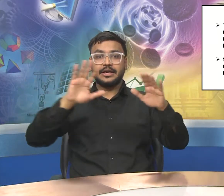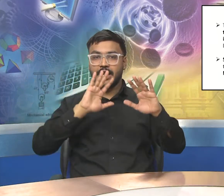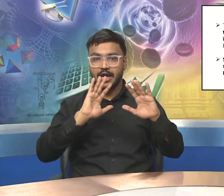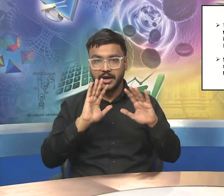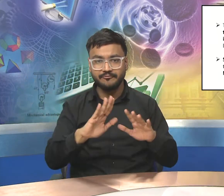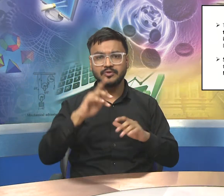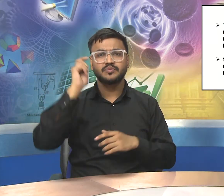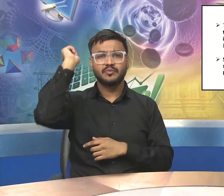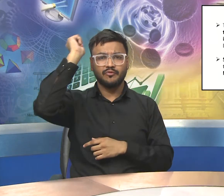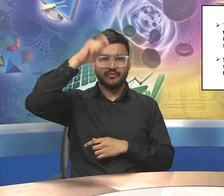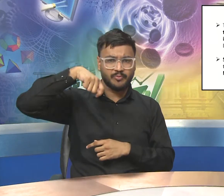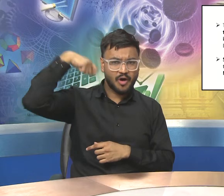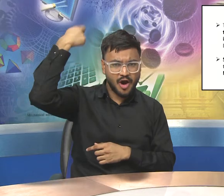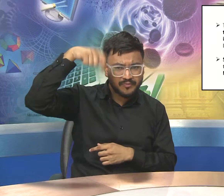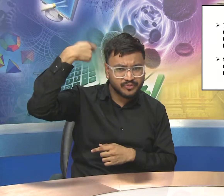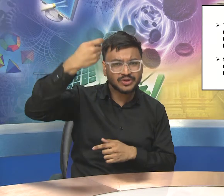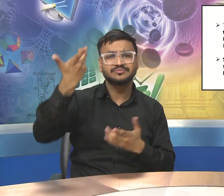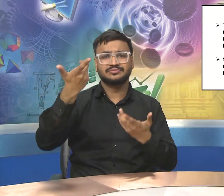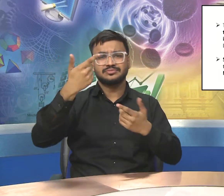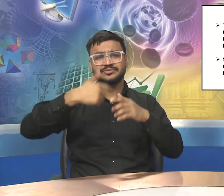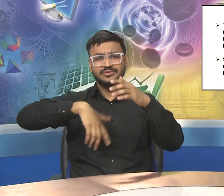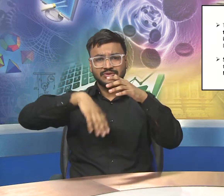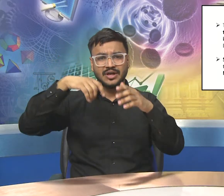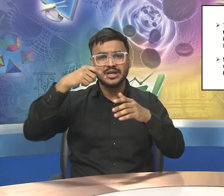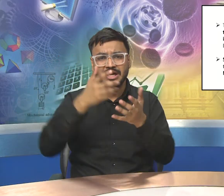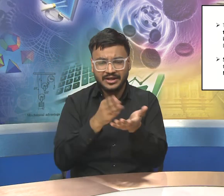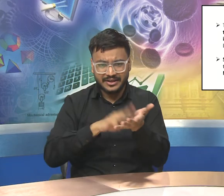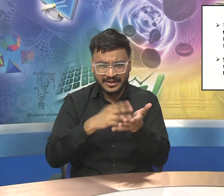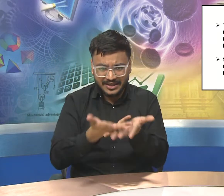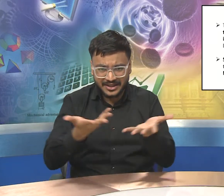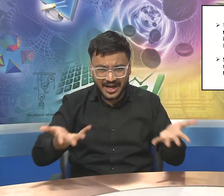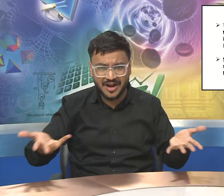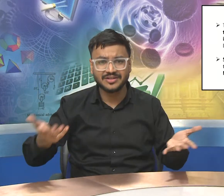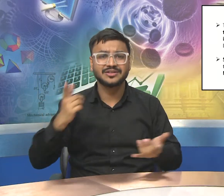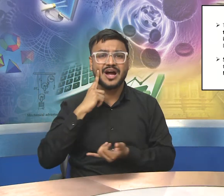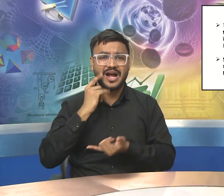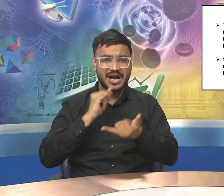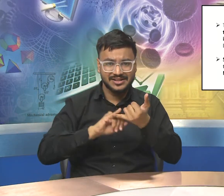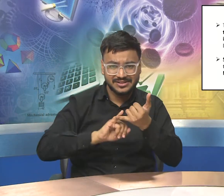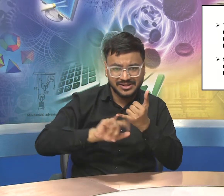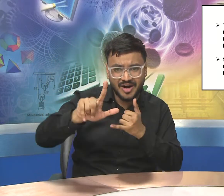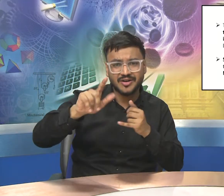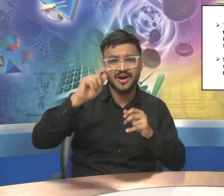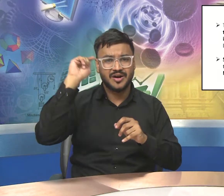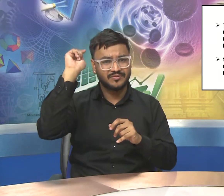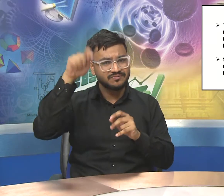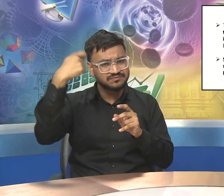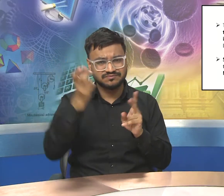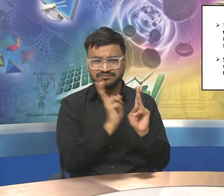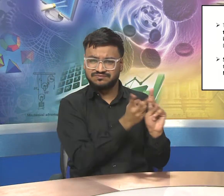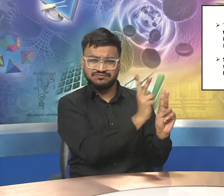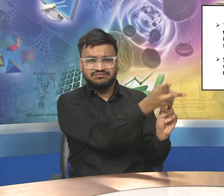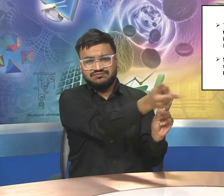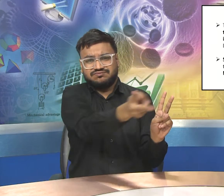And they also developed videos and other learning material for these